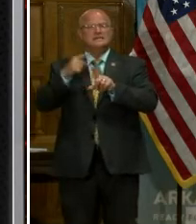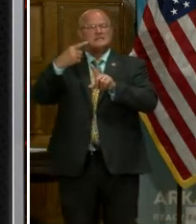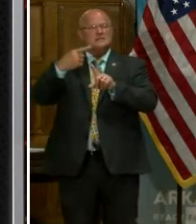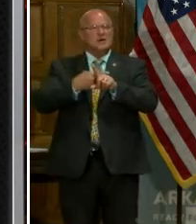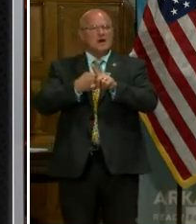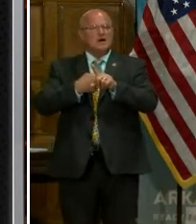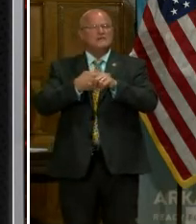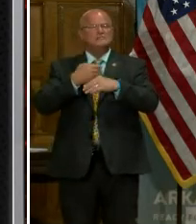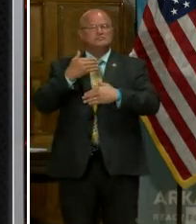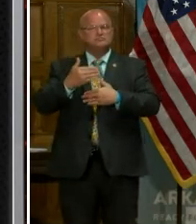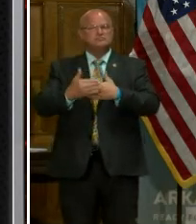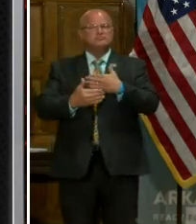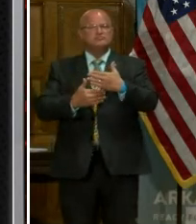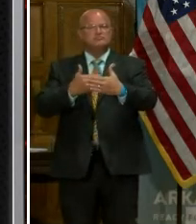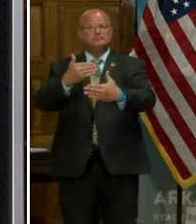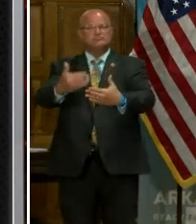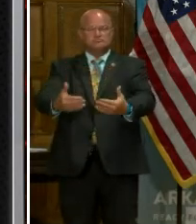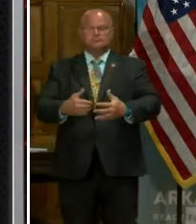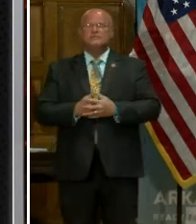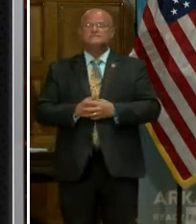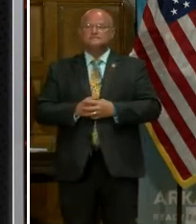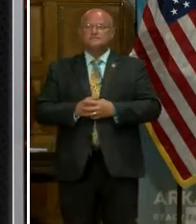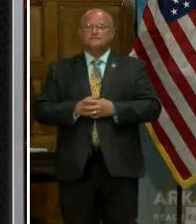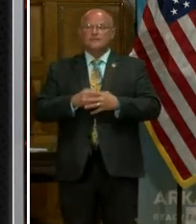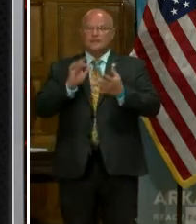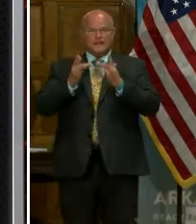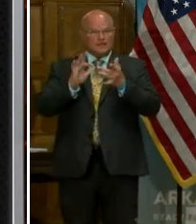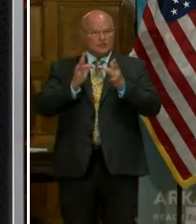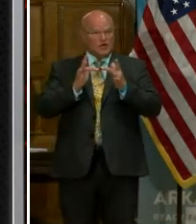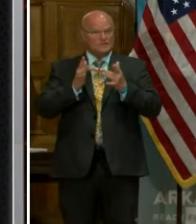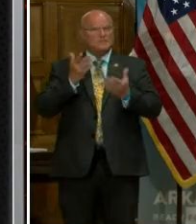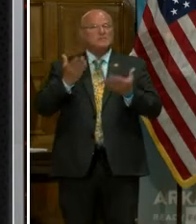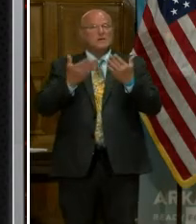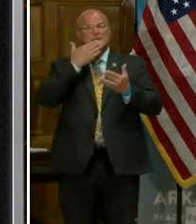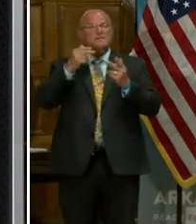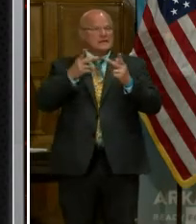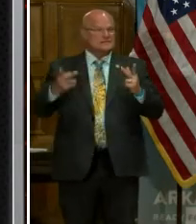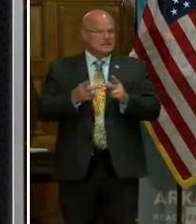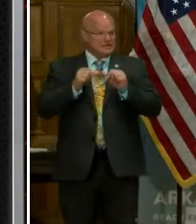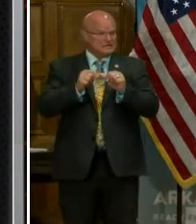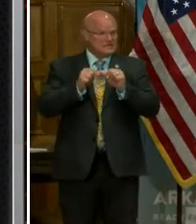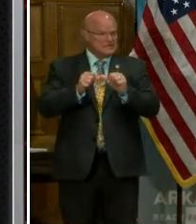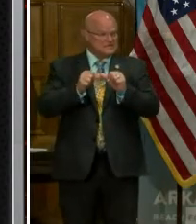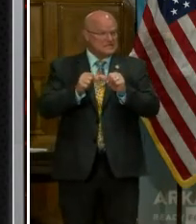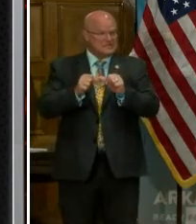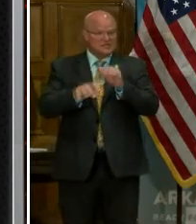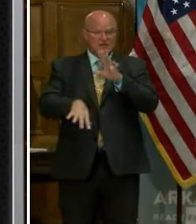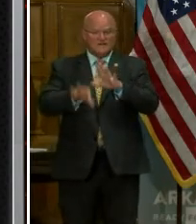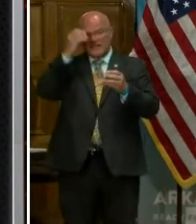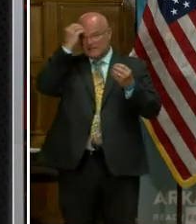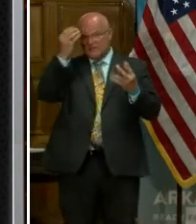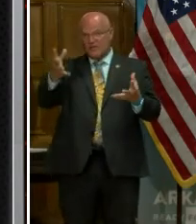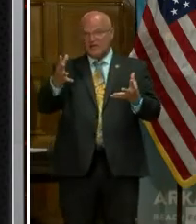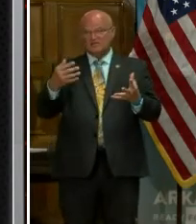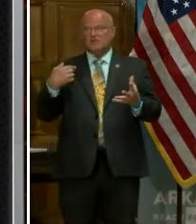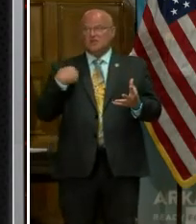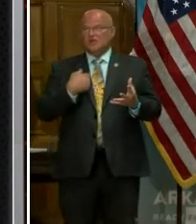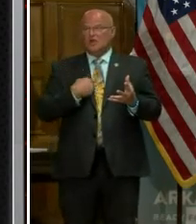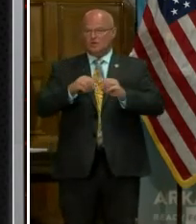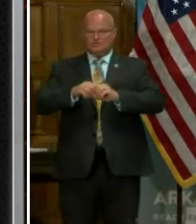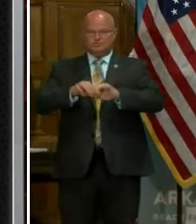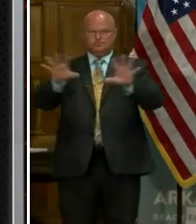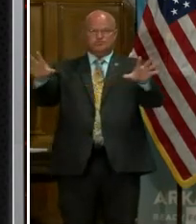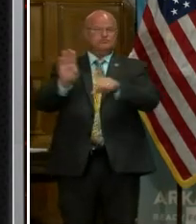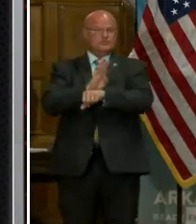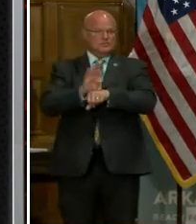month unfolds. The website is probably the best place to continue to find information that we put out